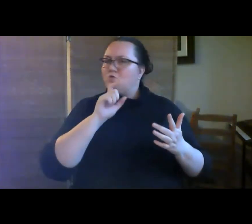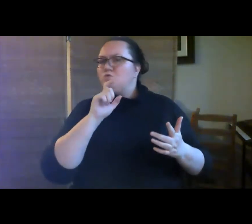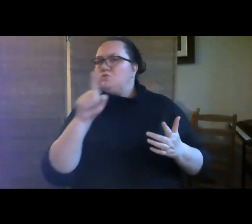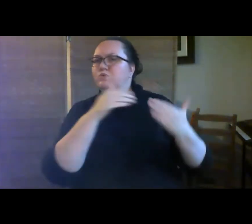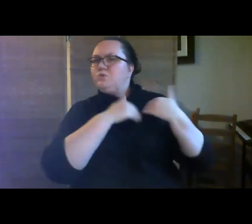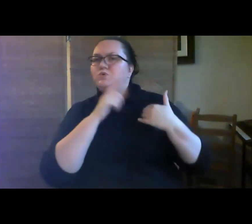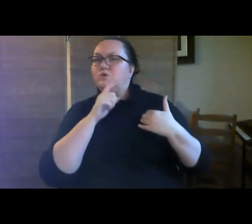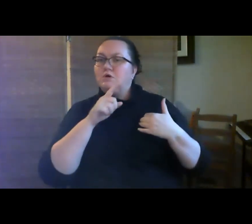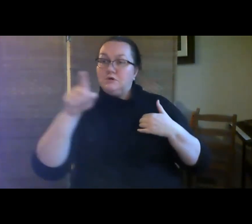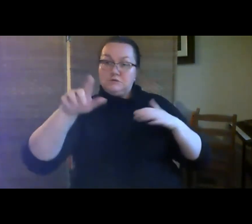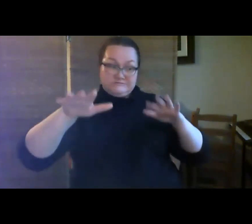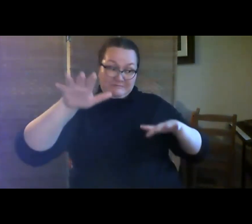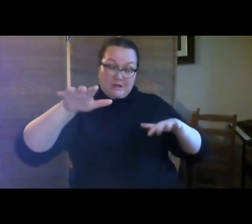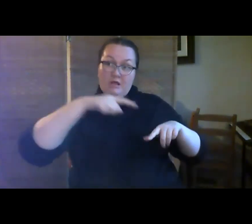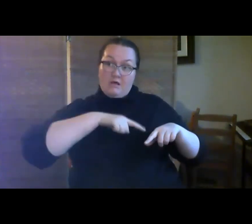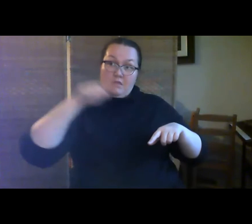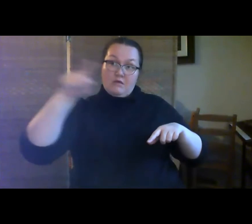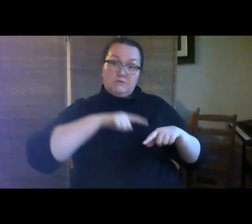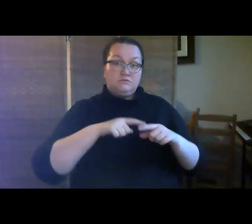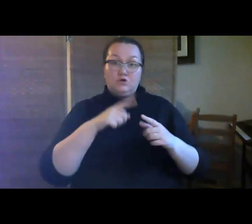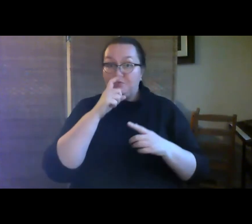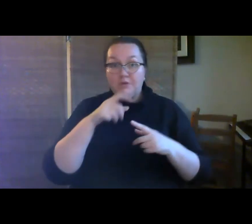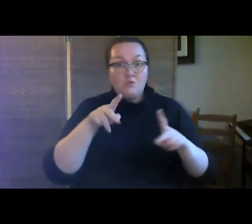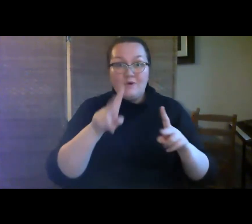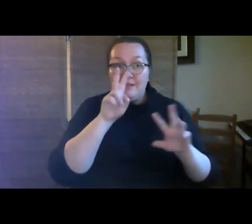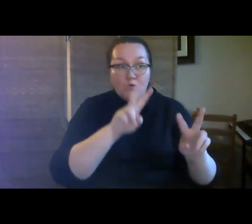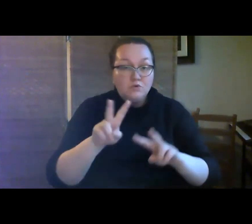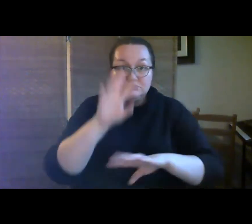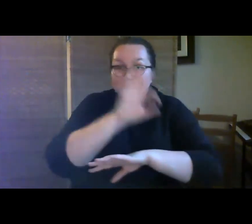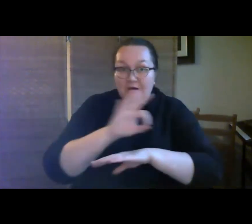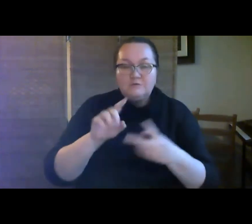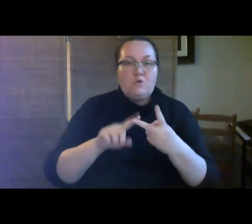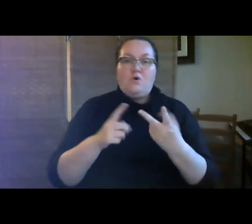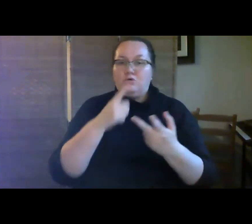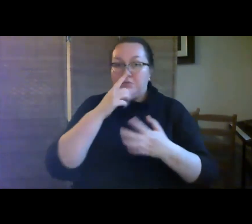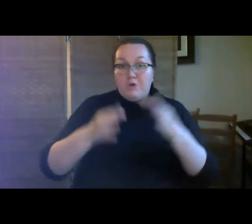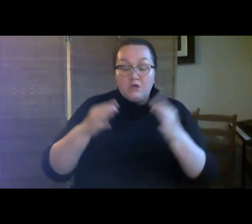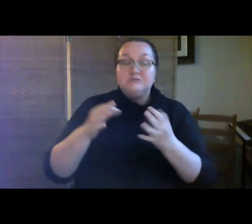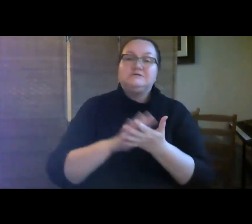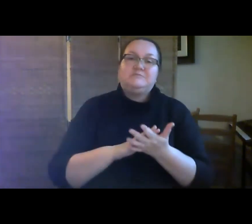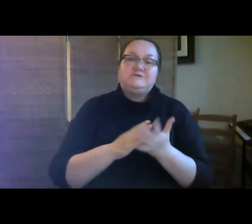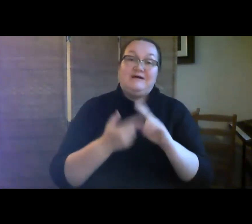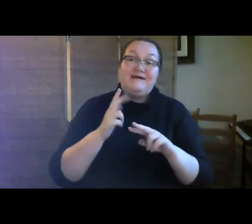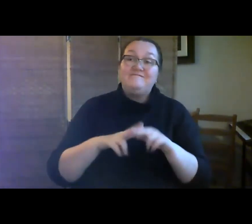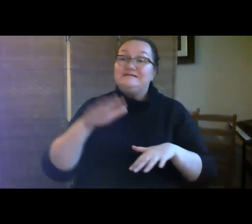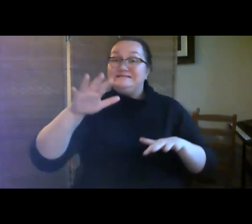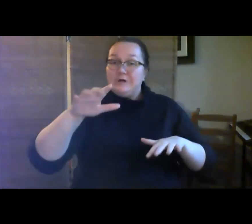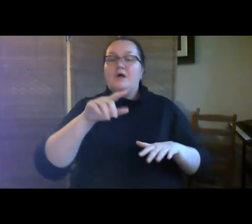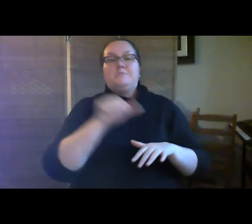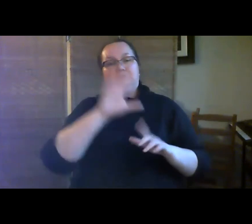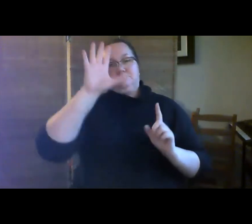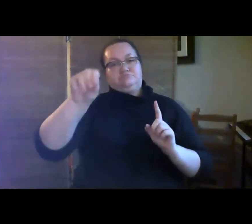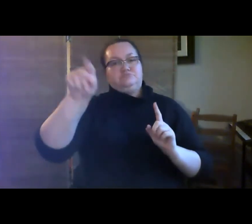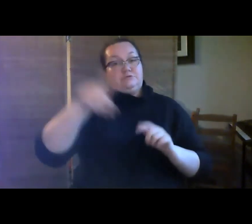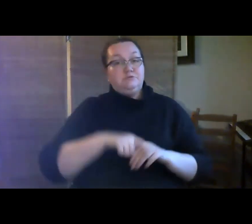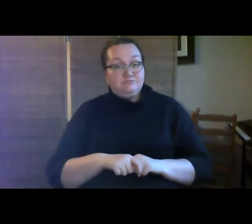aesthetic or in politics, for example, to what they program, then flag this up to them. Nadia says